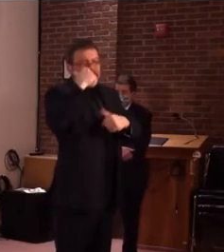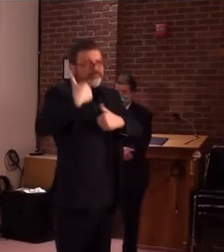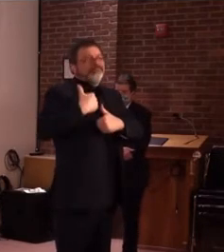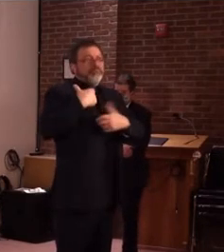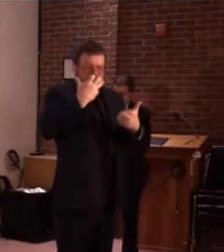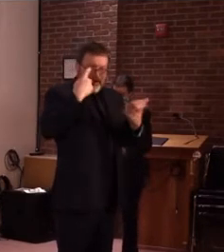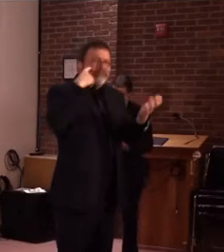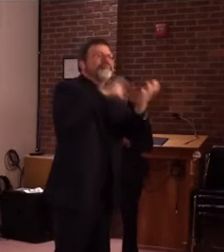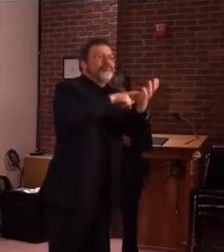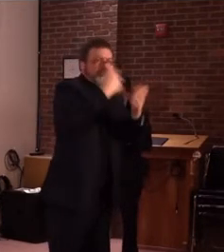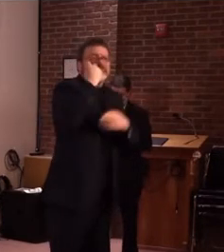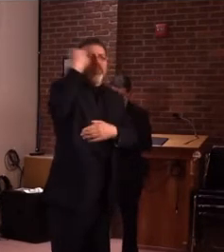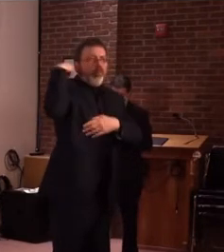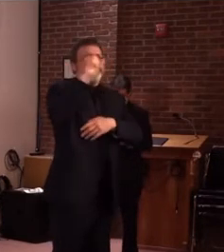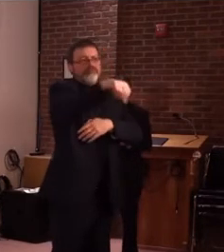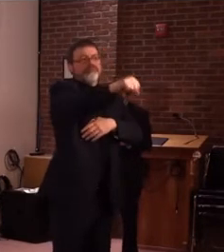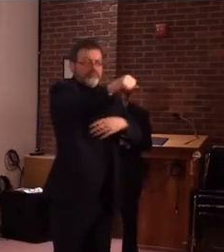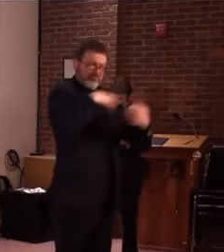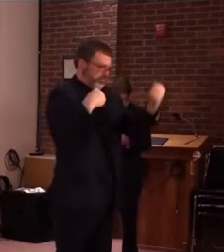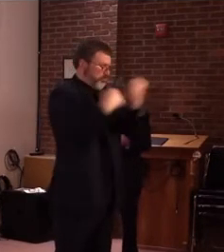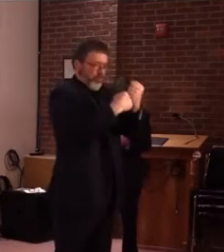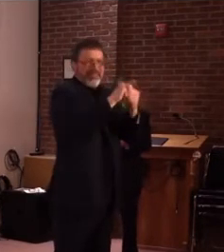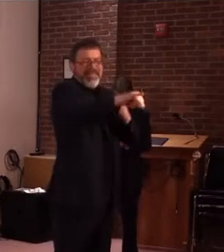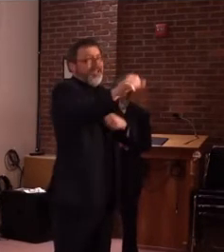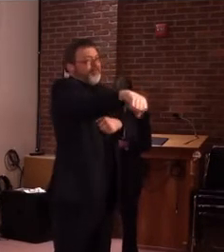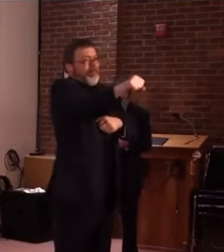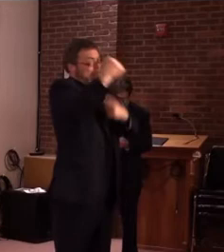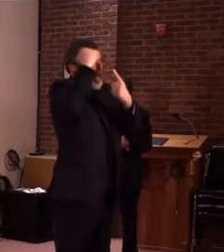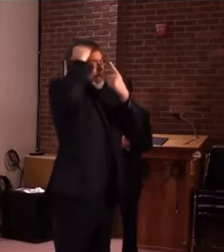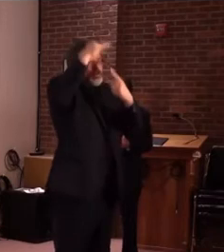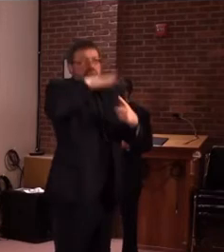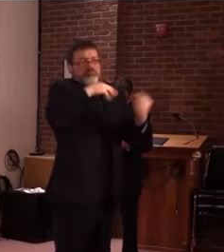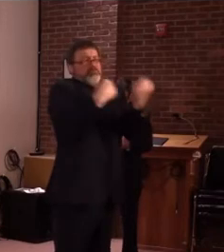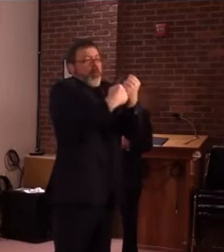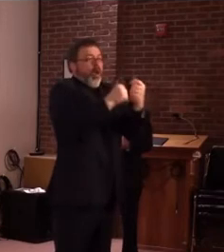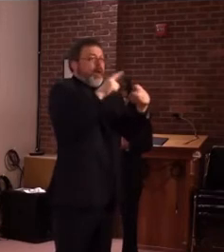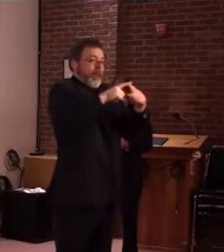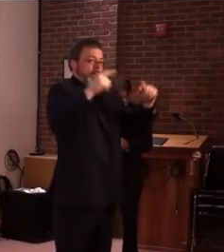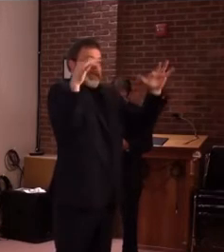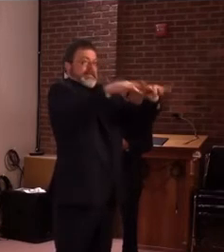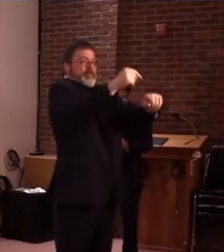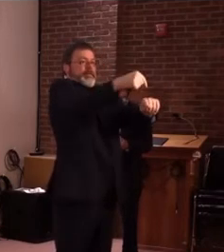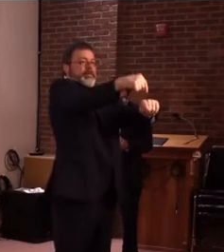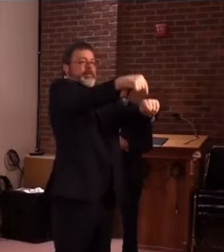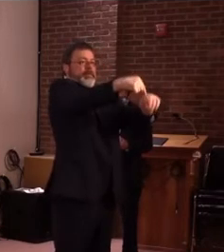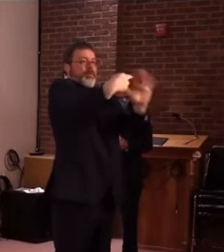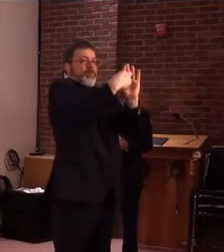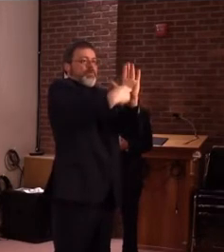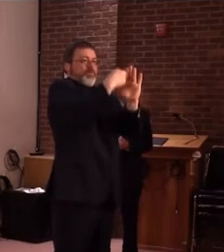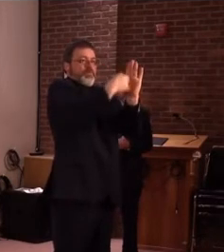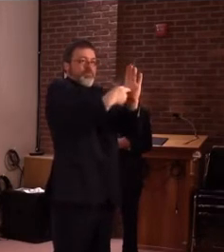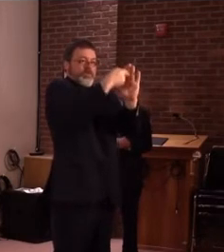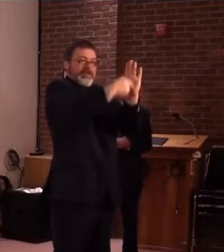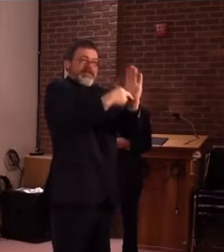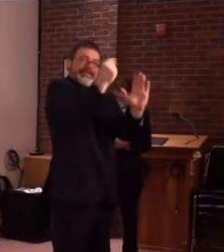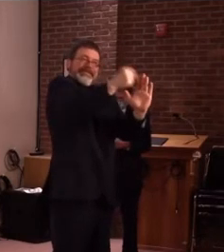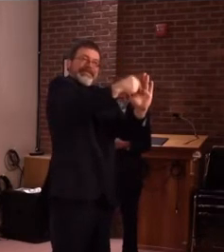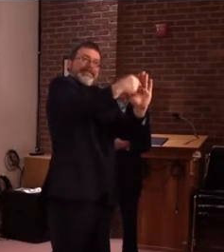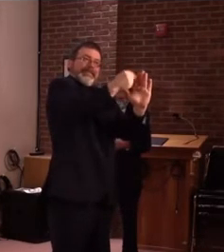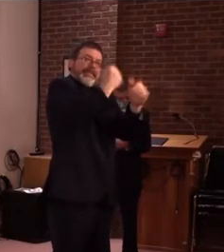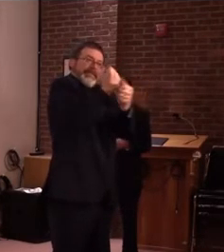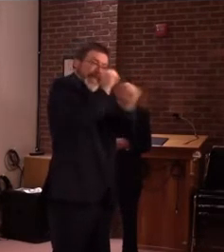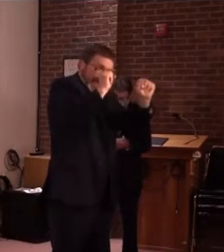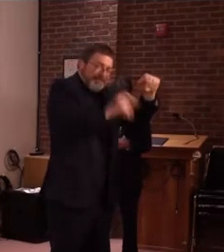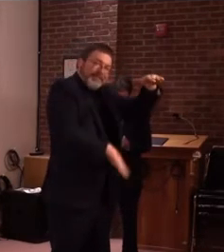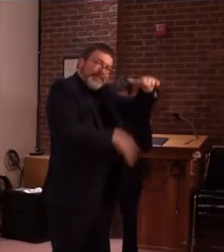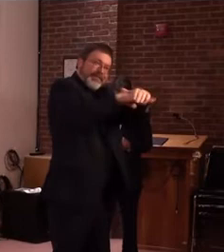different way, and it sounds as though if they can restrict the amount of people before and after in one gathering, it sounds like